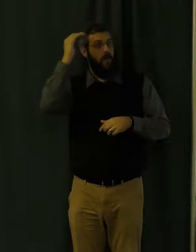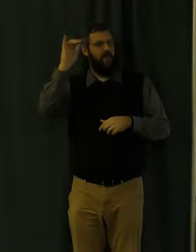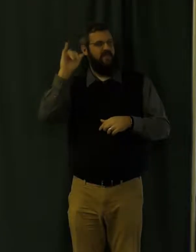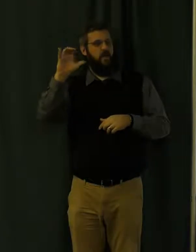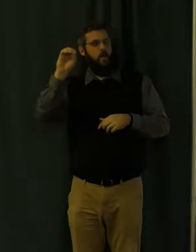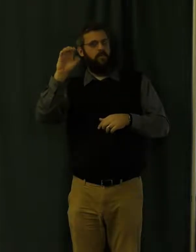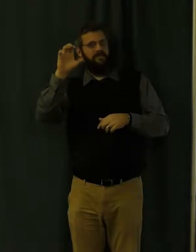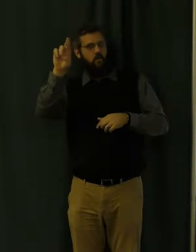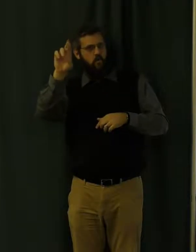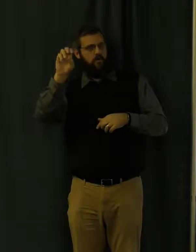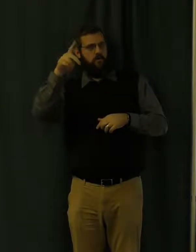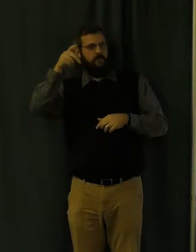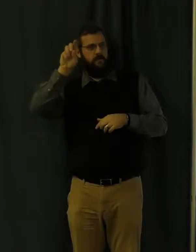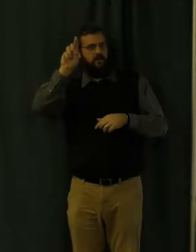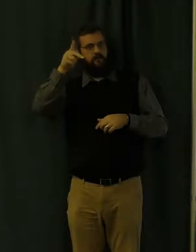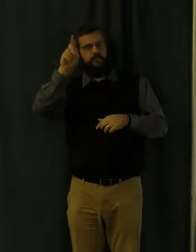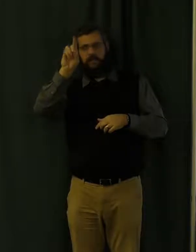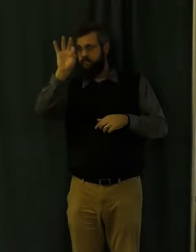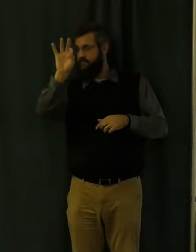OCR PDF.